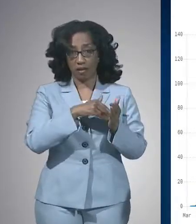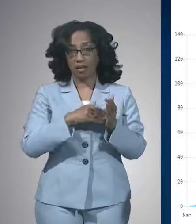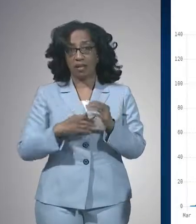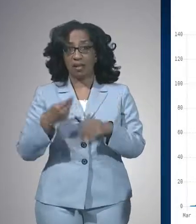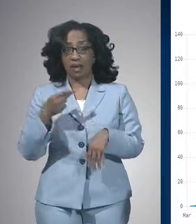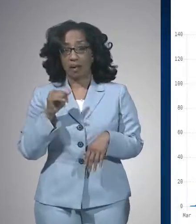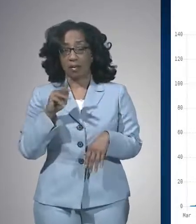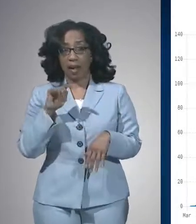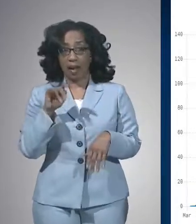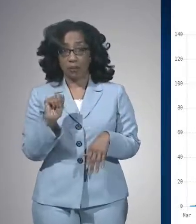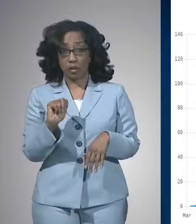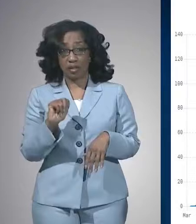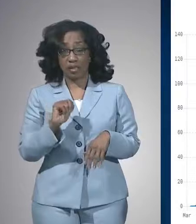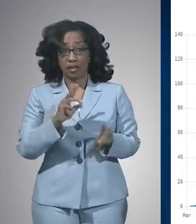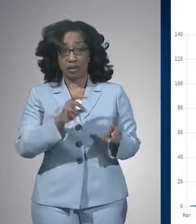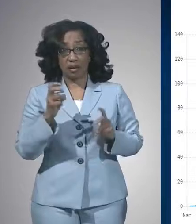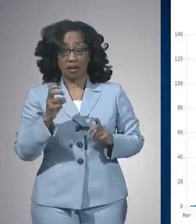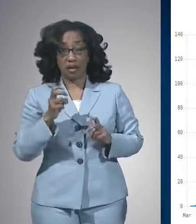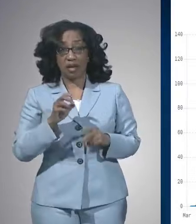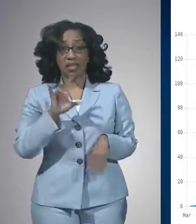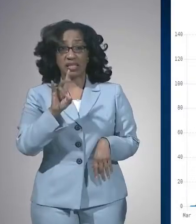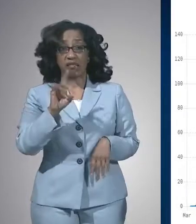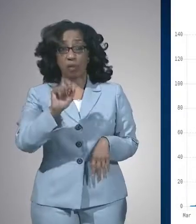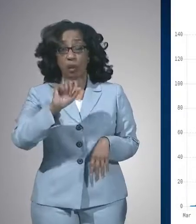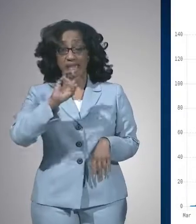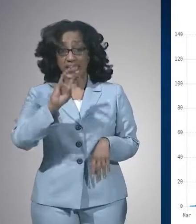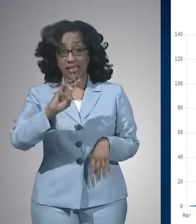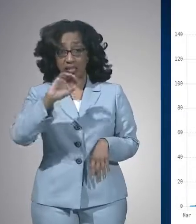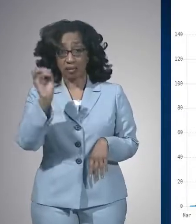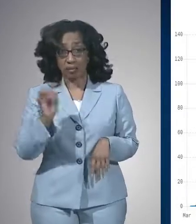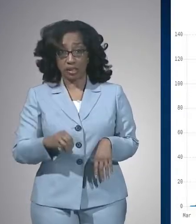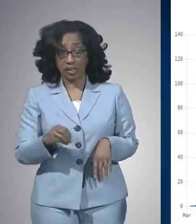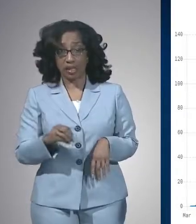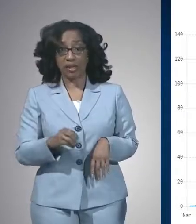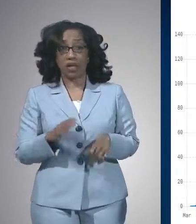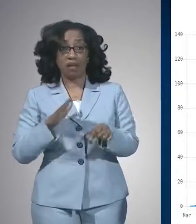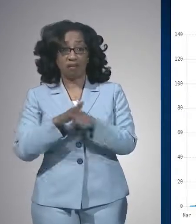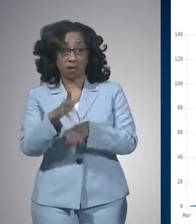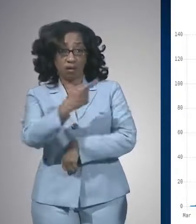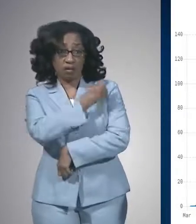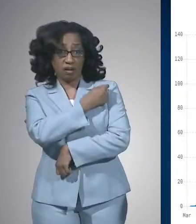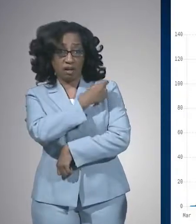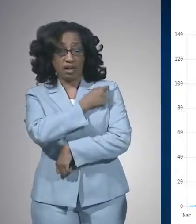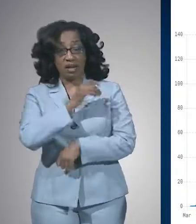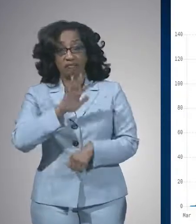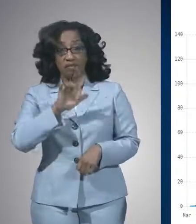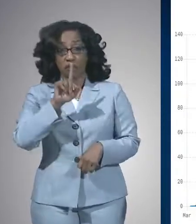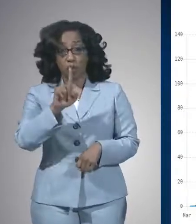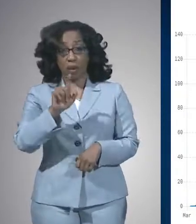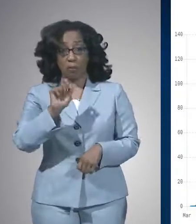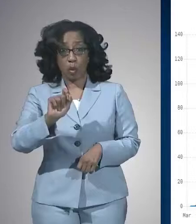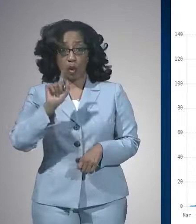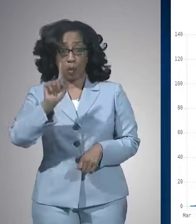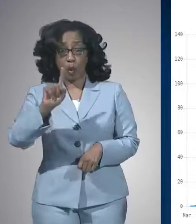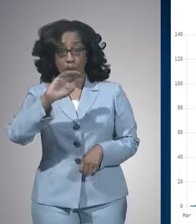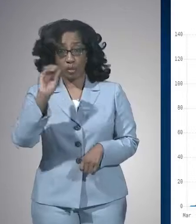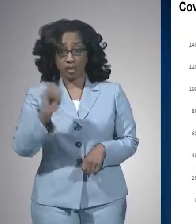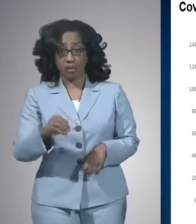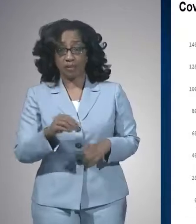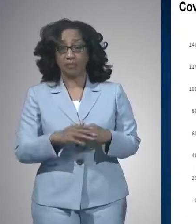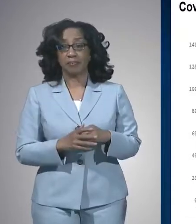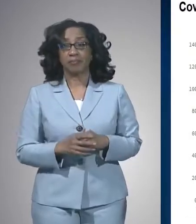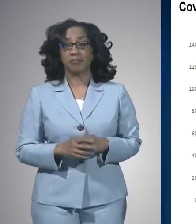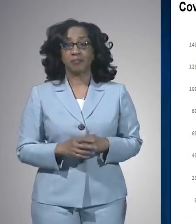has a test positivity rate of 7.6% and a fully vaccinated rate of 51.1%. Next